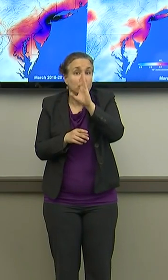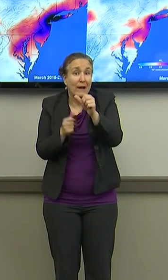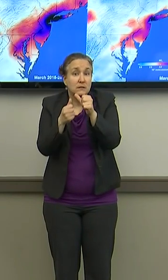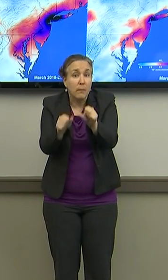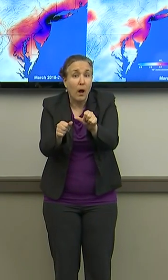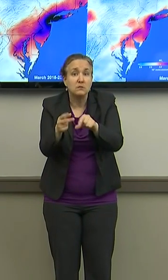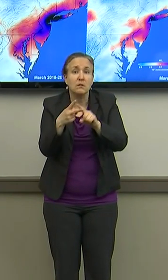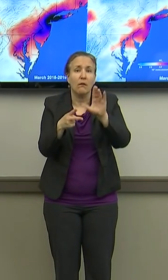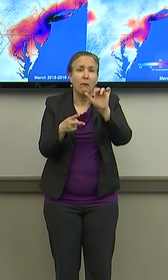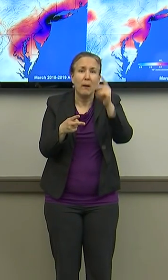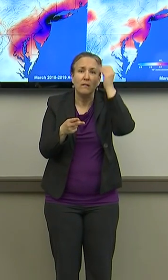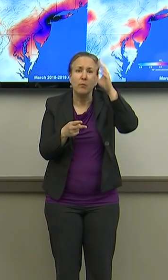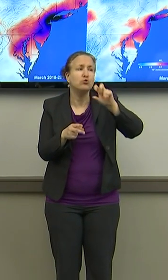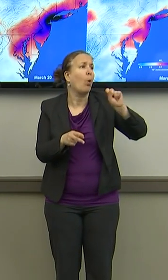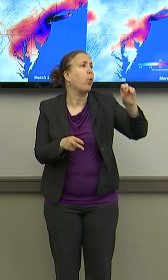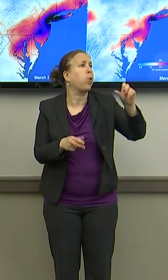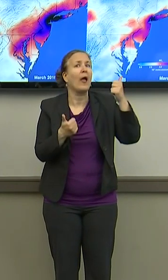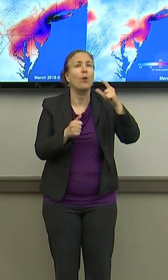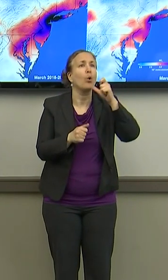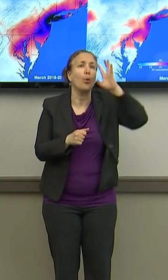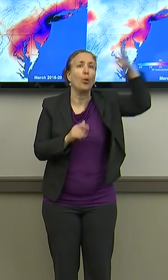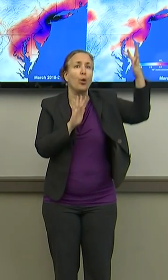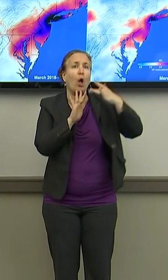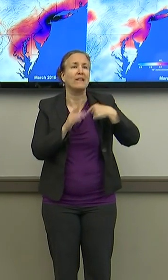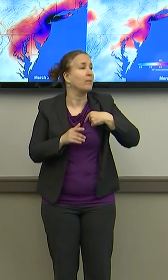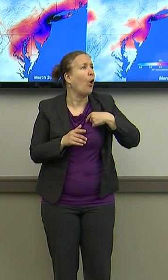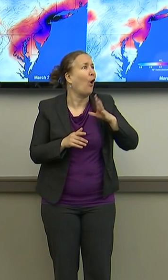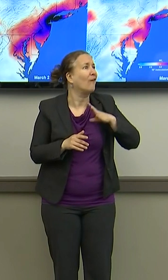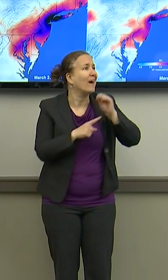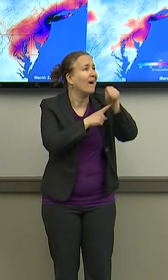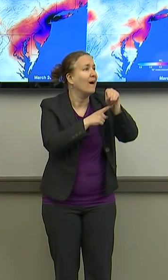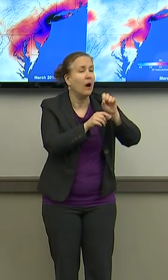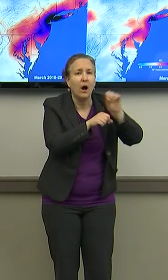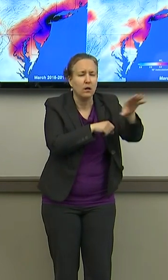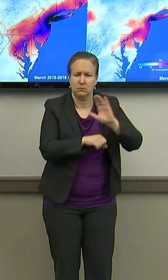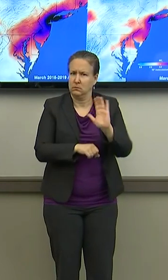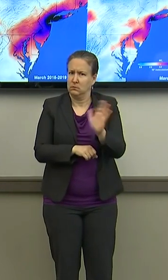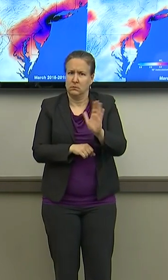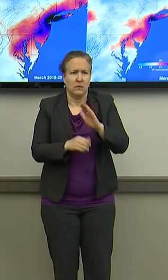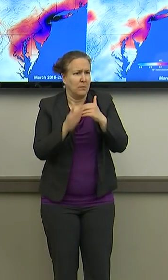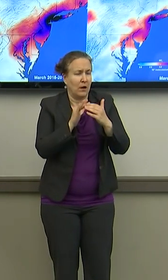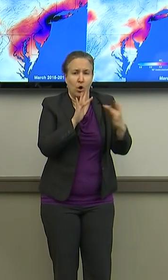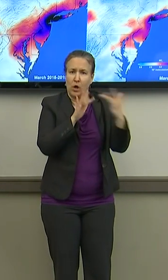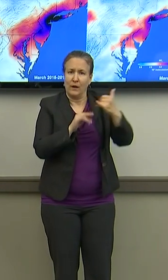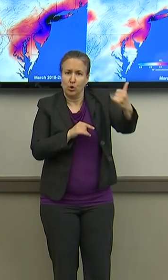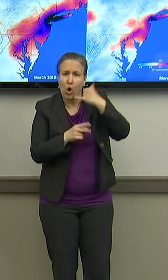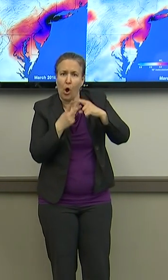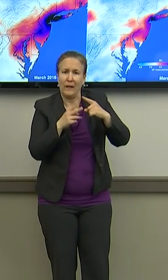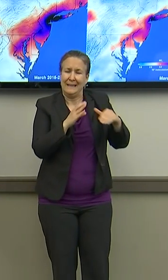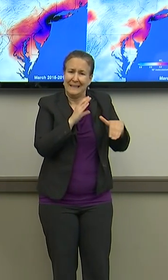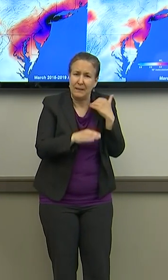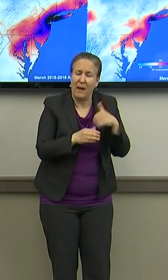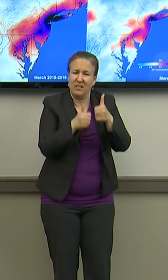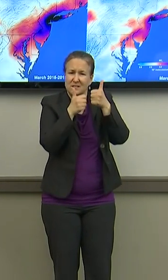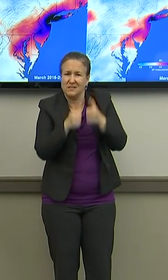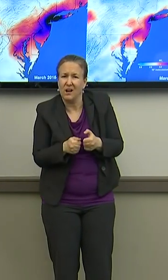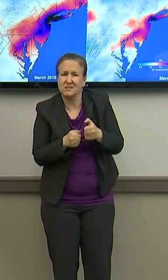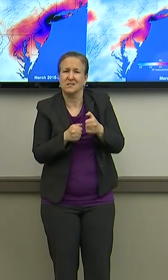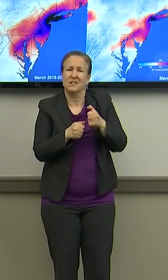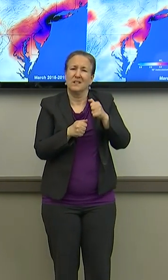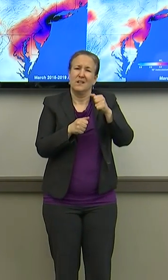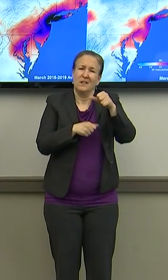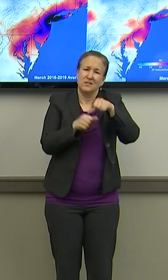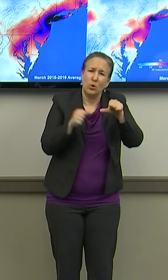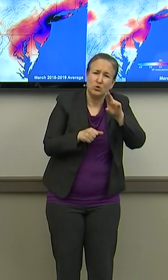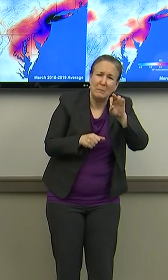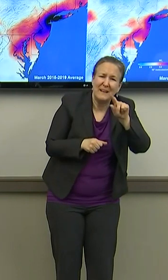or other banking information to anyone who contacts you on the phone, through email, text messages, or social media unless